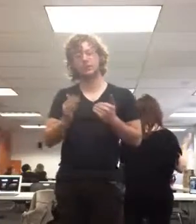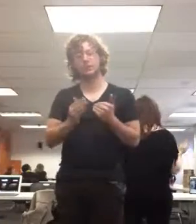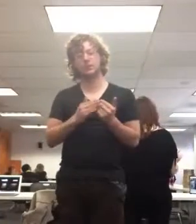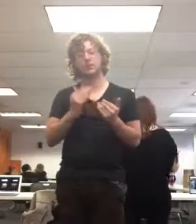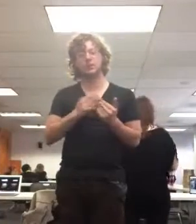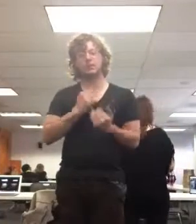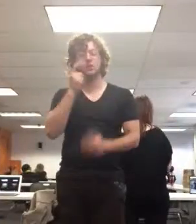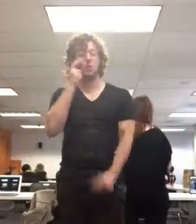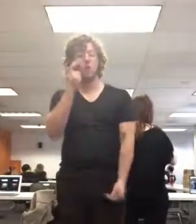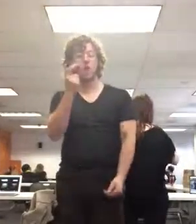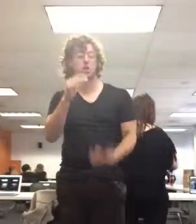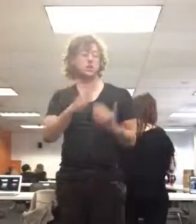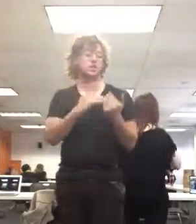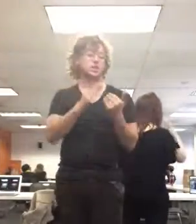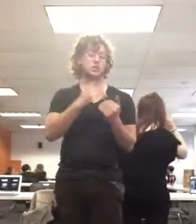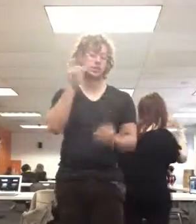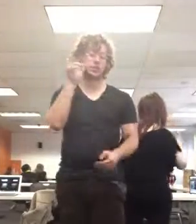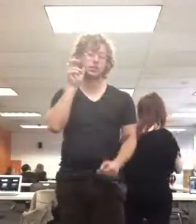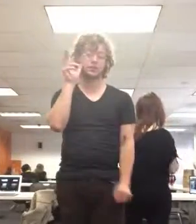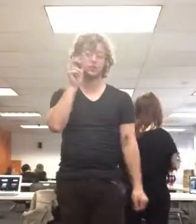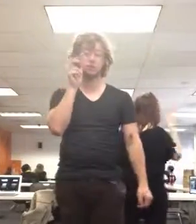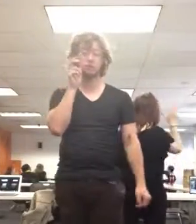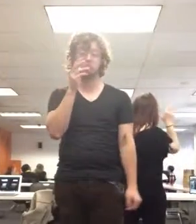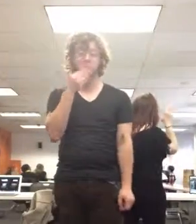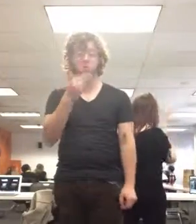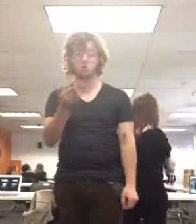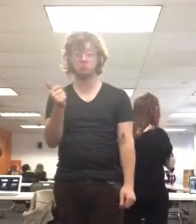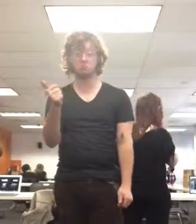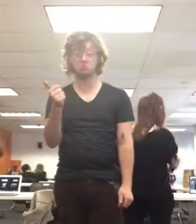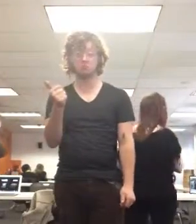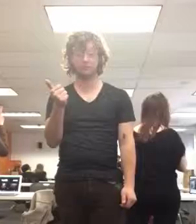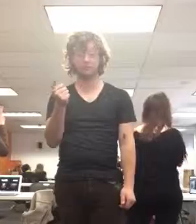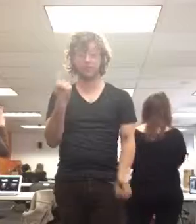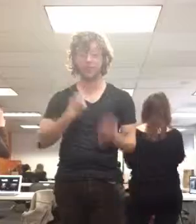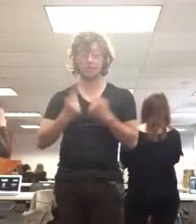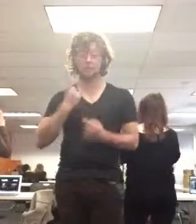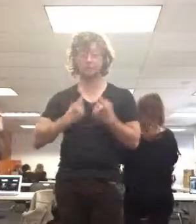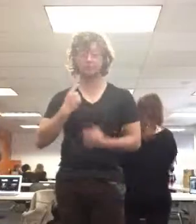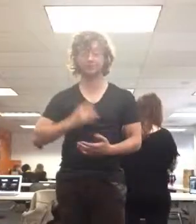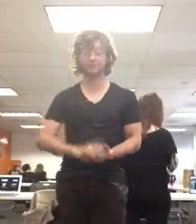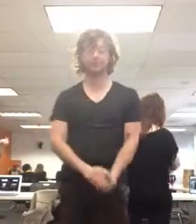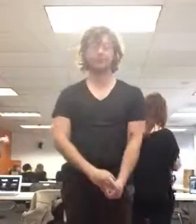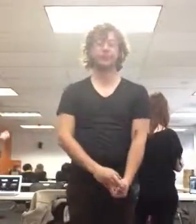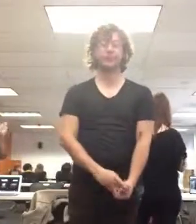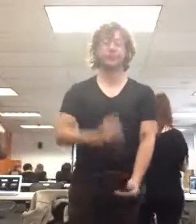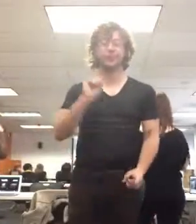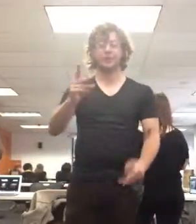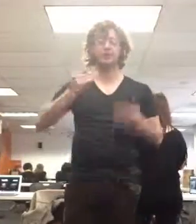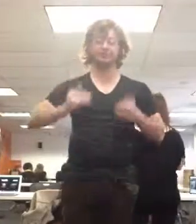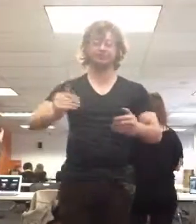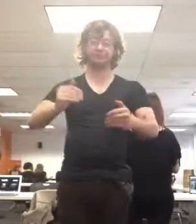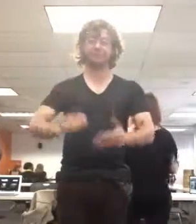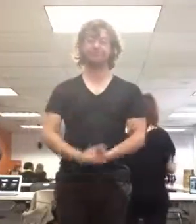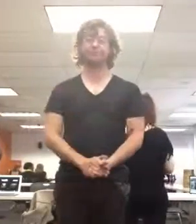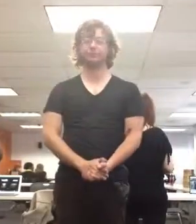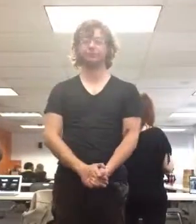to listen to? Good? Questions about that? No? All right. Is it grammatically